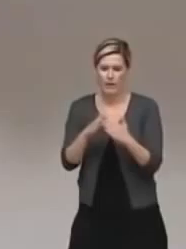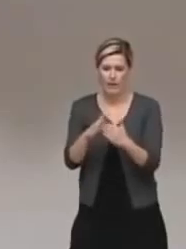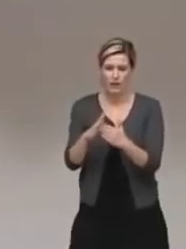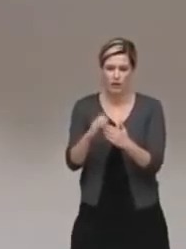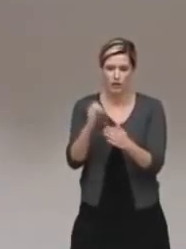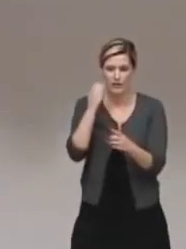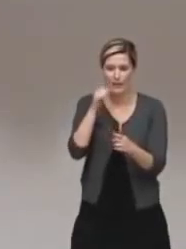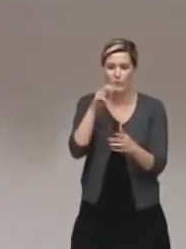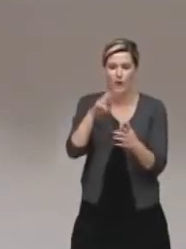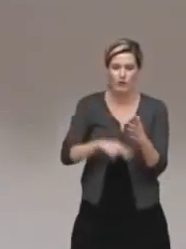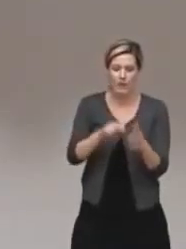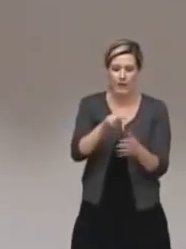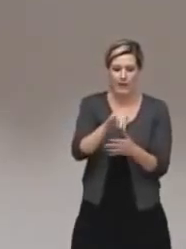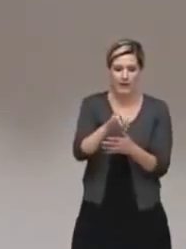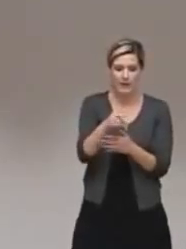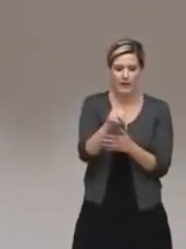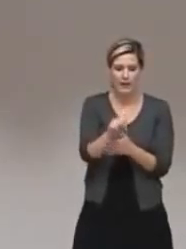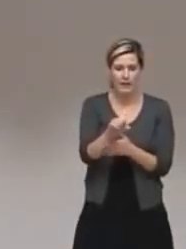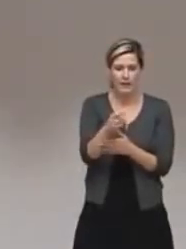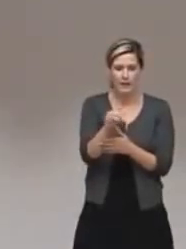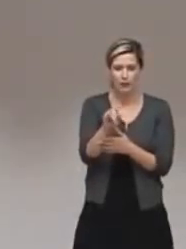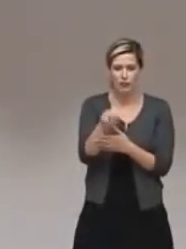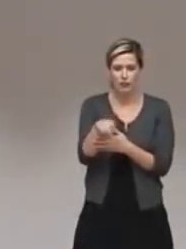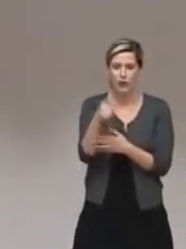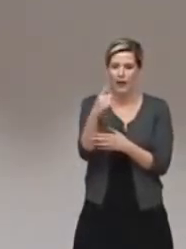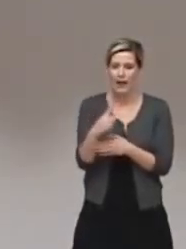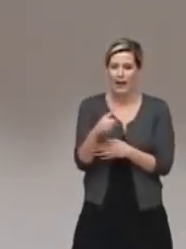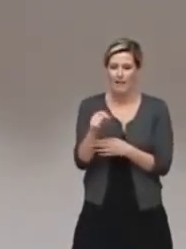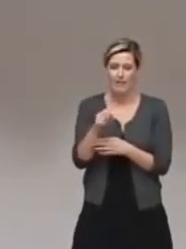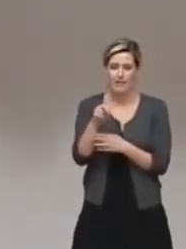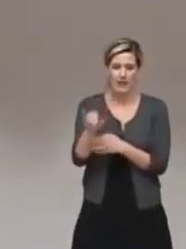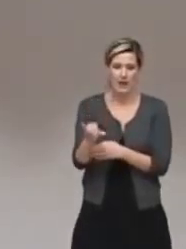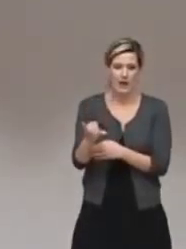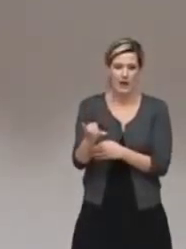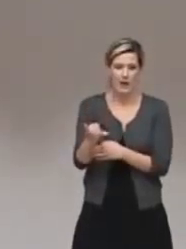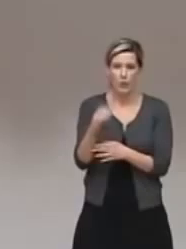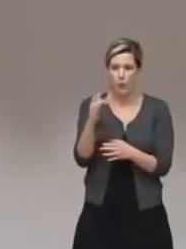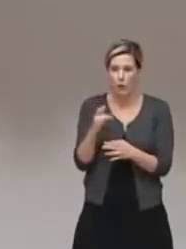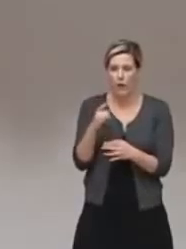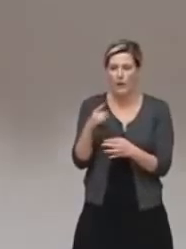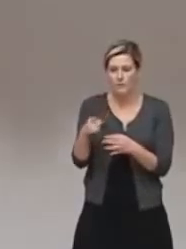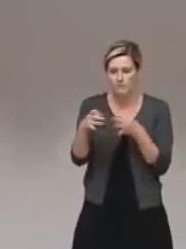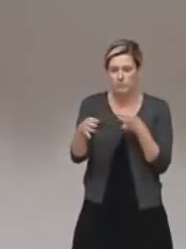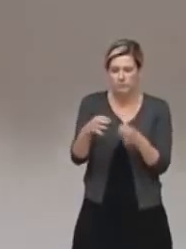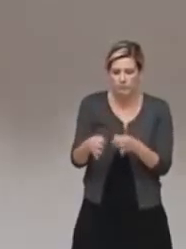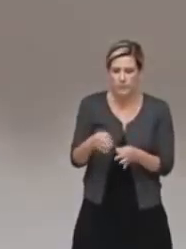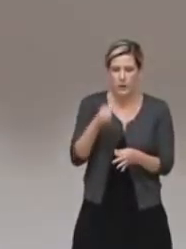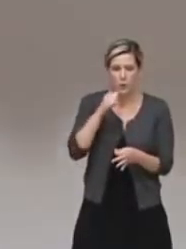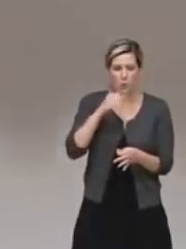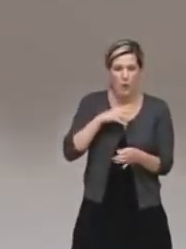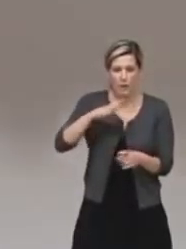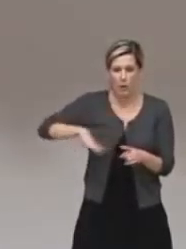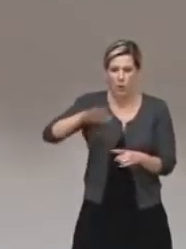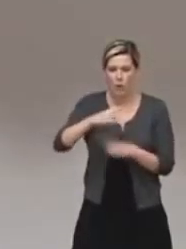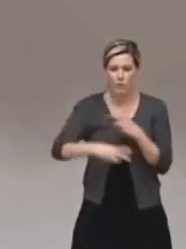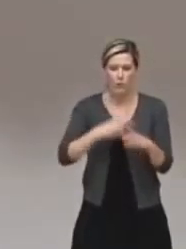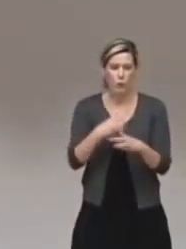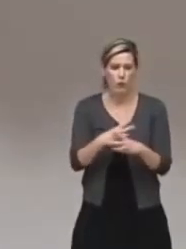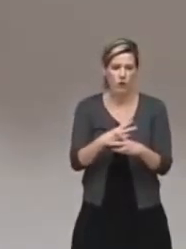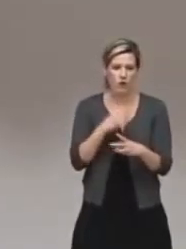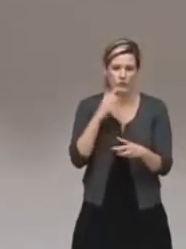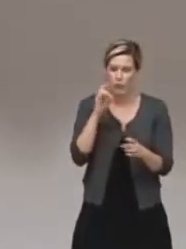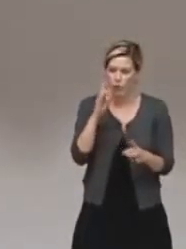read Nicholas Kristof's book, Half the Sky, you should read it because it tells you about women all over the world in